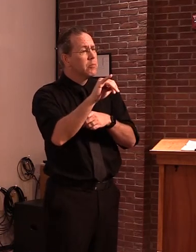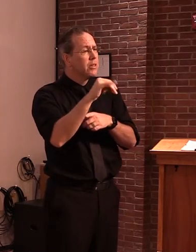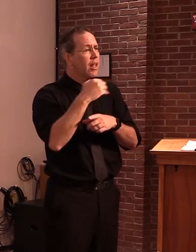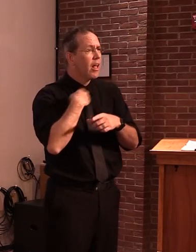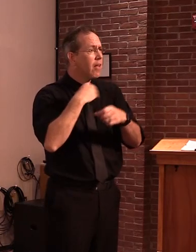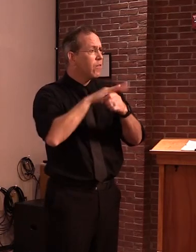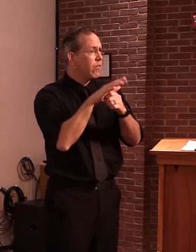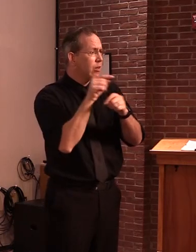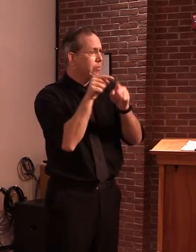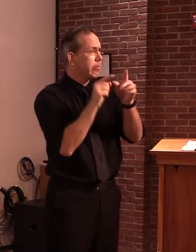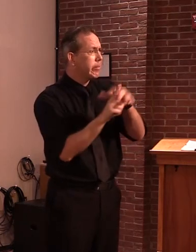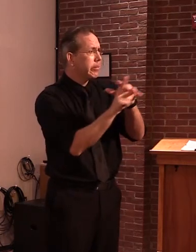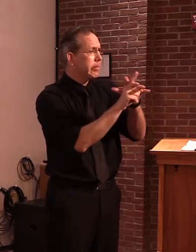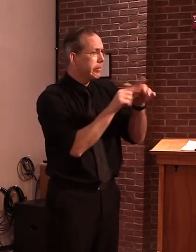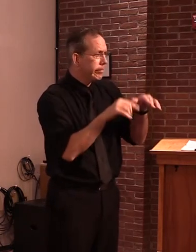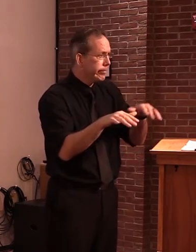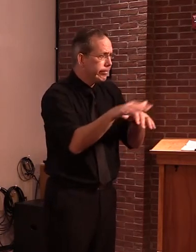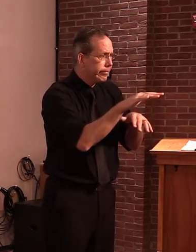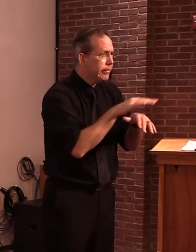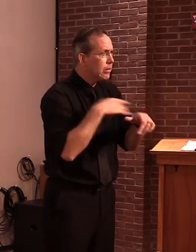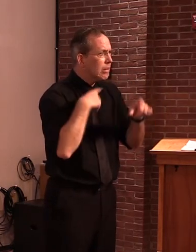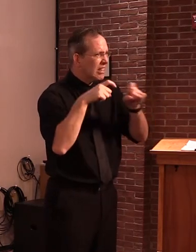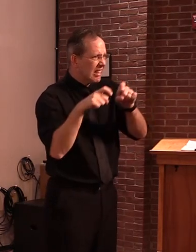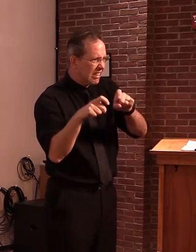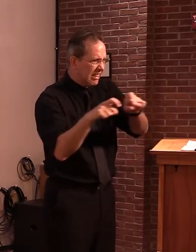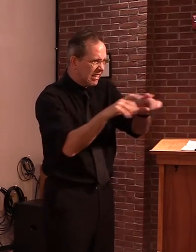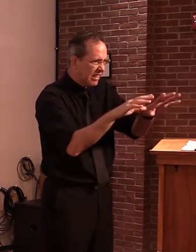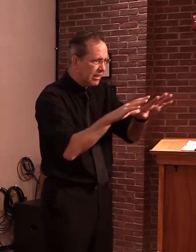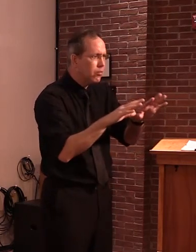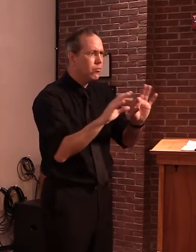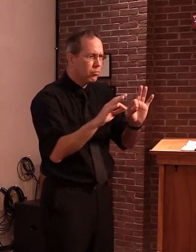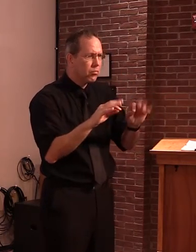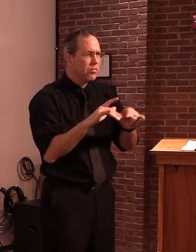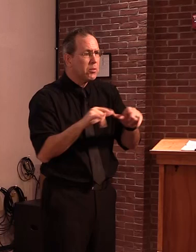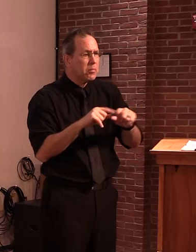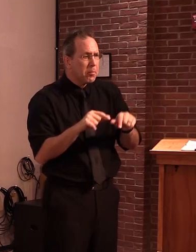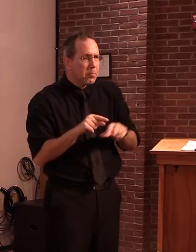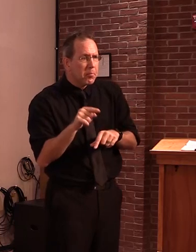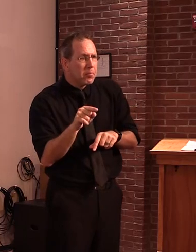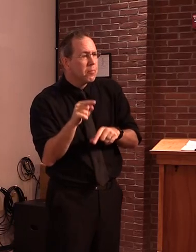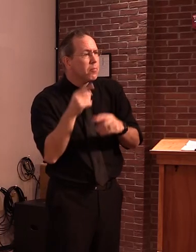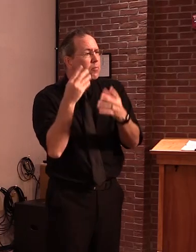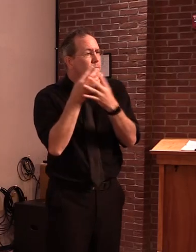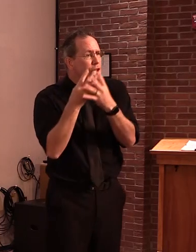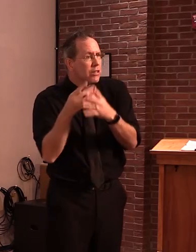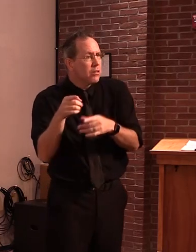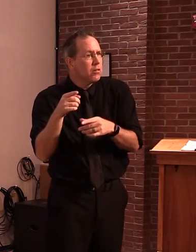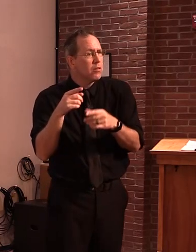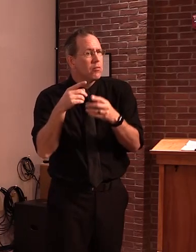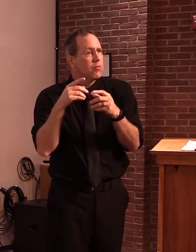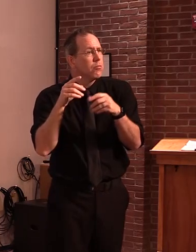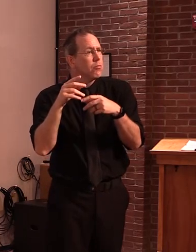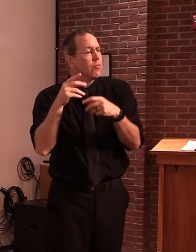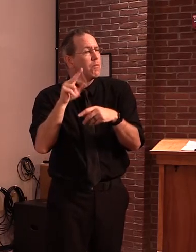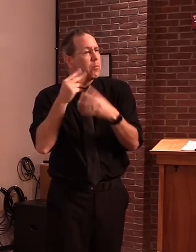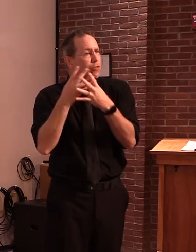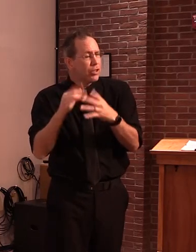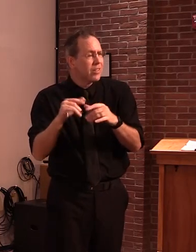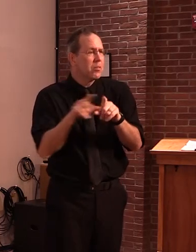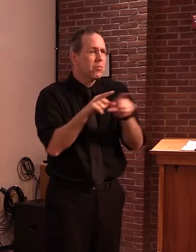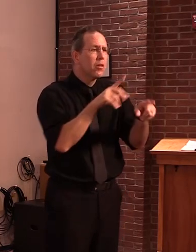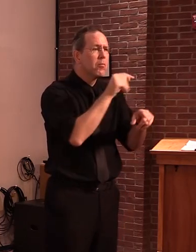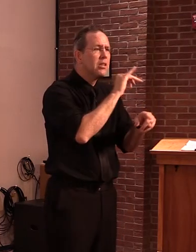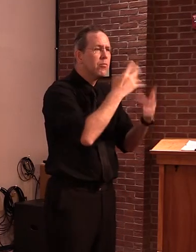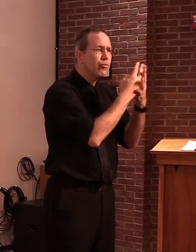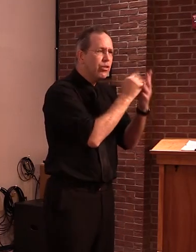in Mississippi in a way that's similar to how we test in our other facilities here in Vermont. But given that